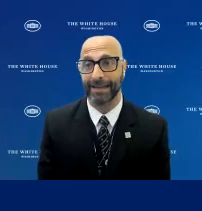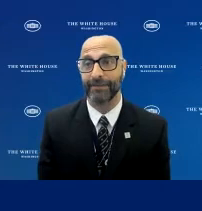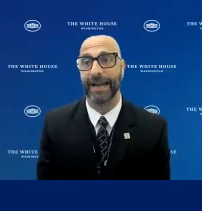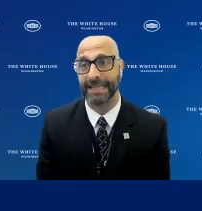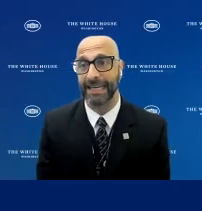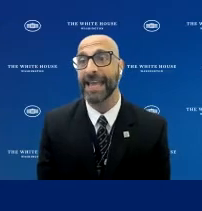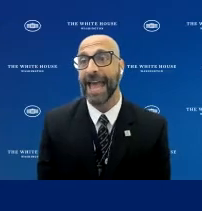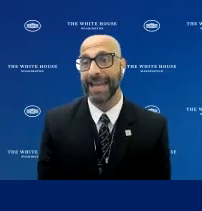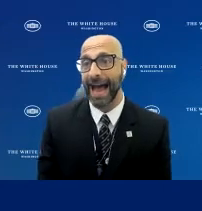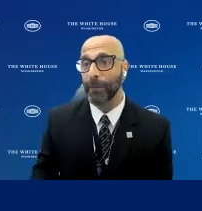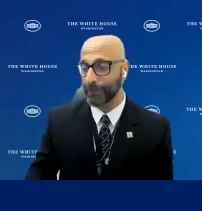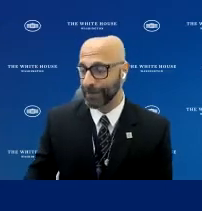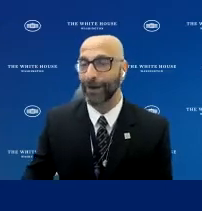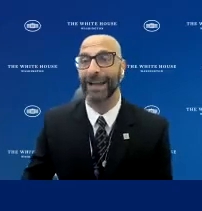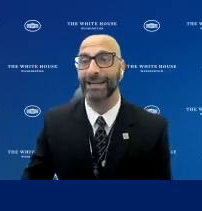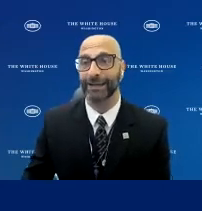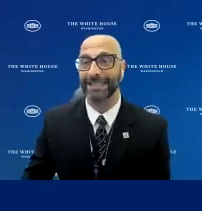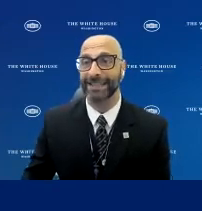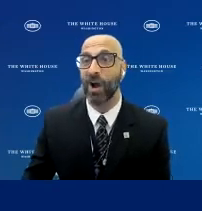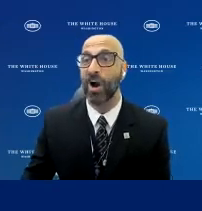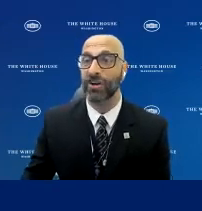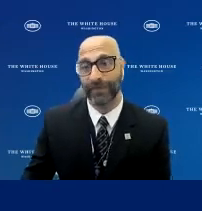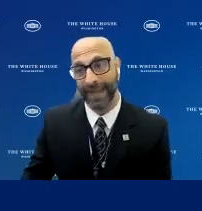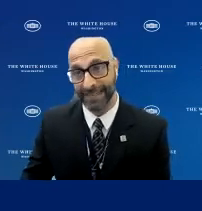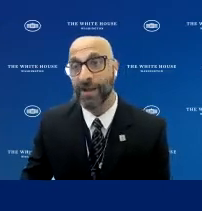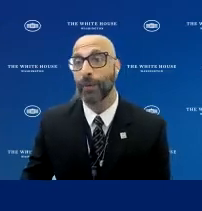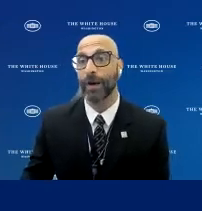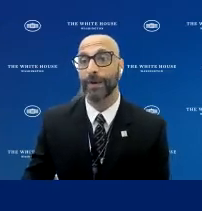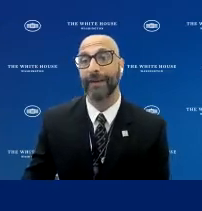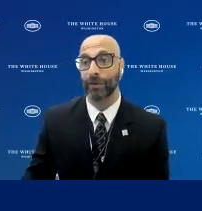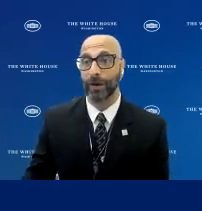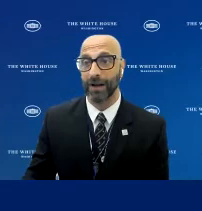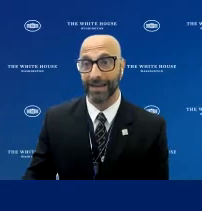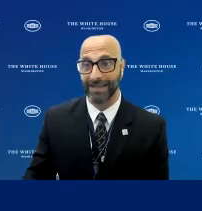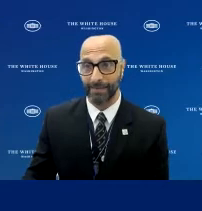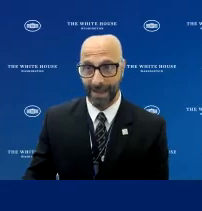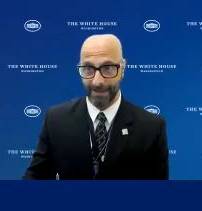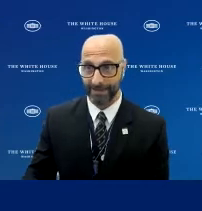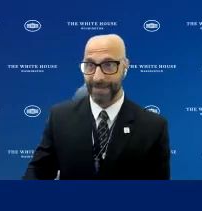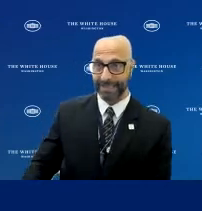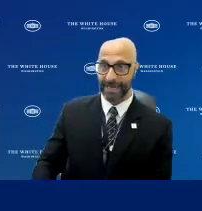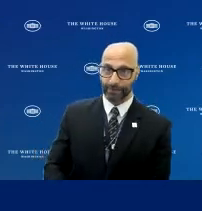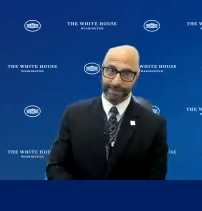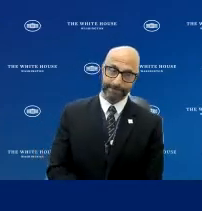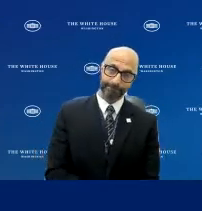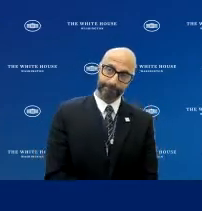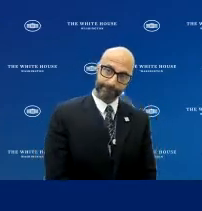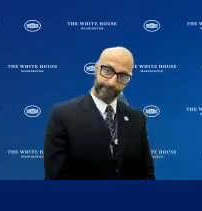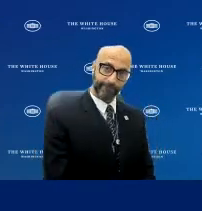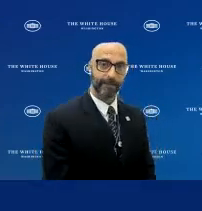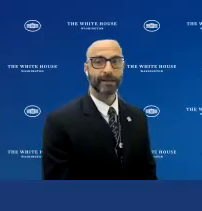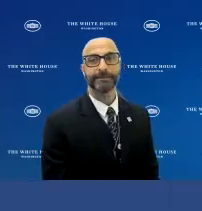the supply demand of vaccine, and now we really are entering into the harder phase where we have to work on demand. Next slide,